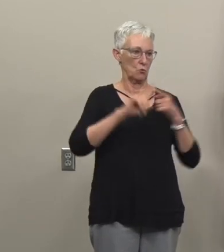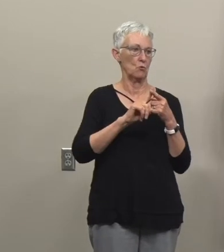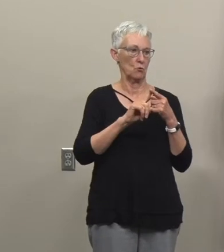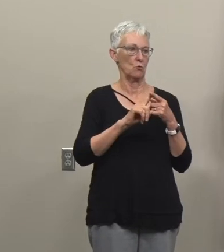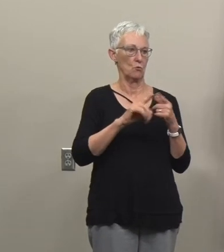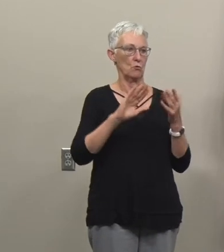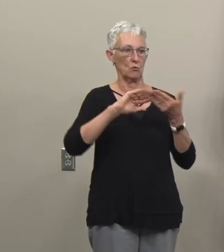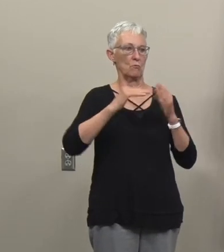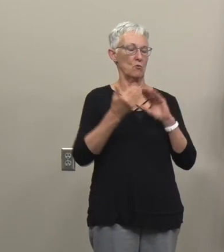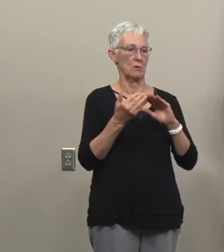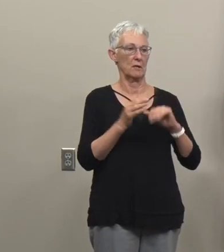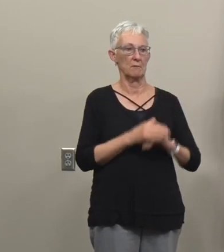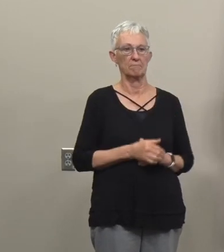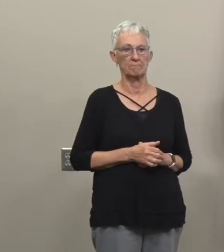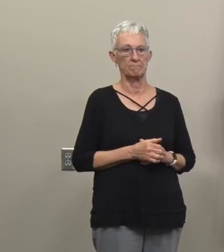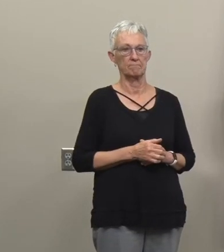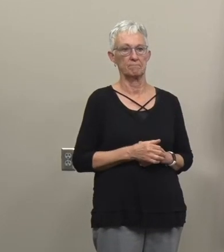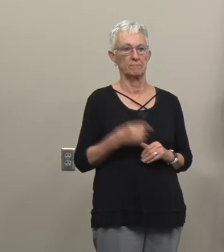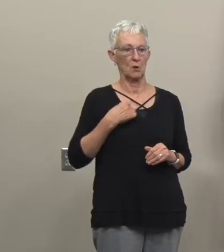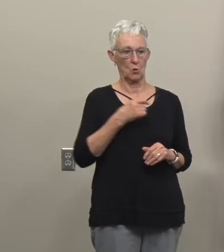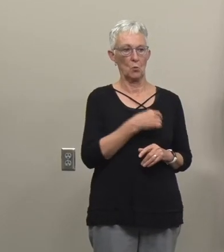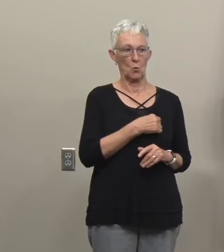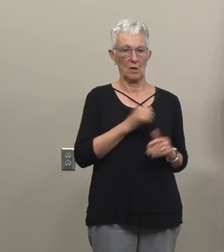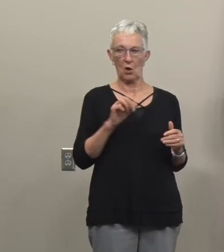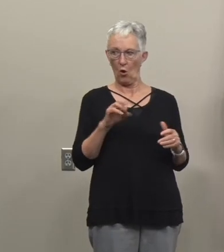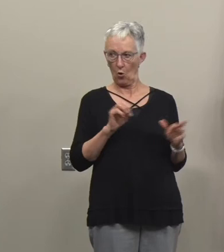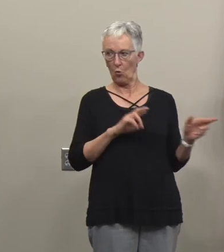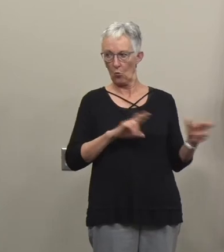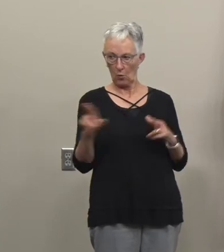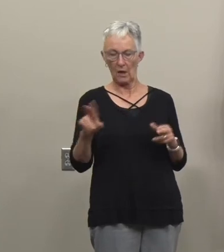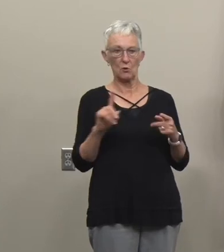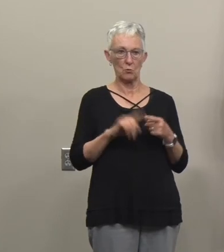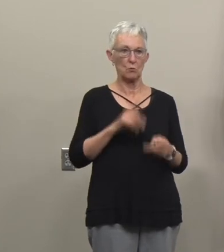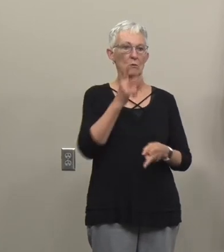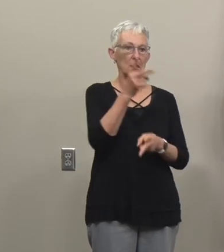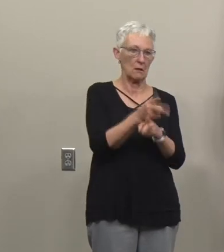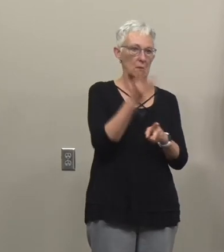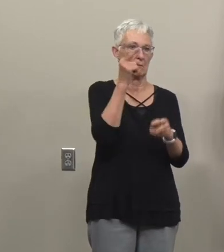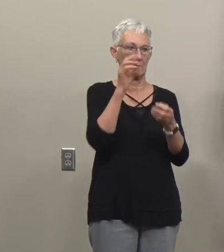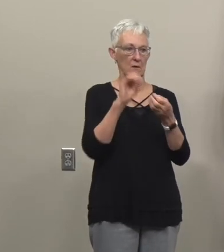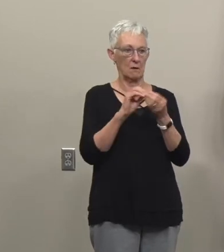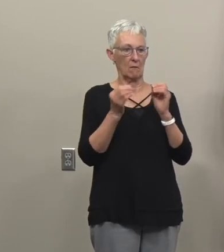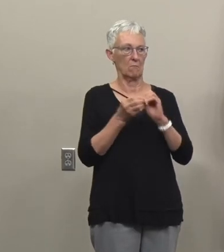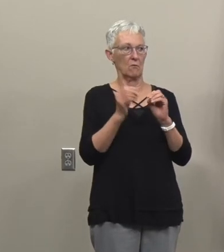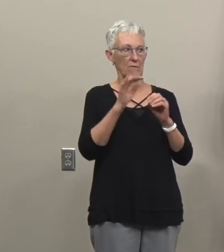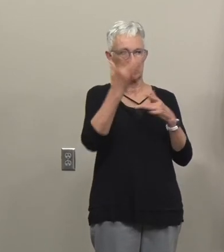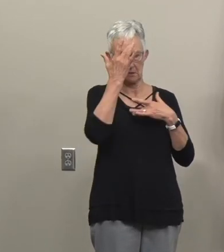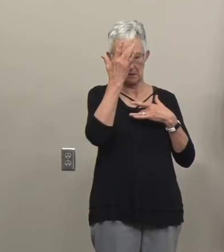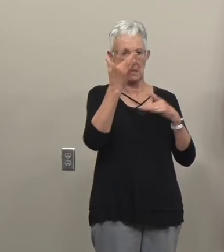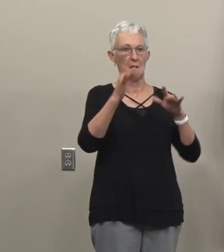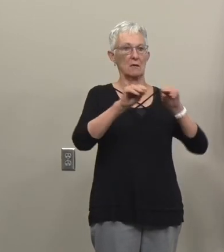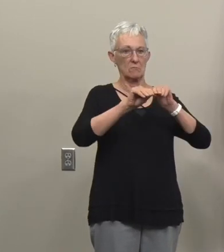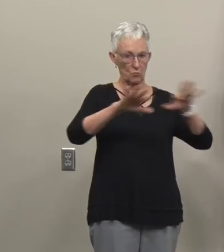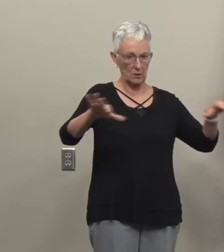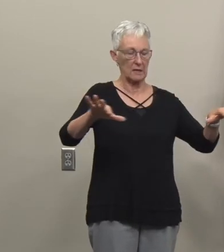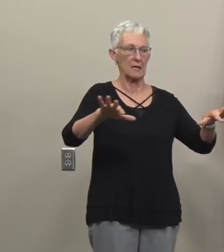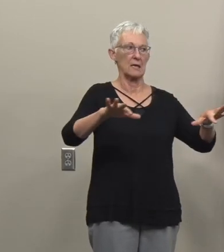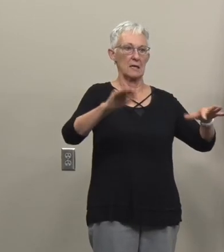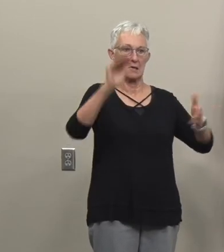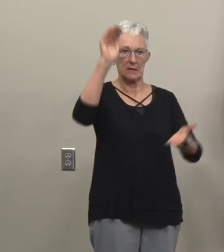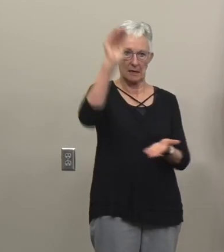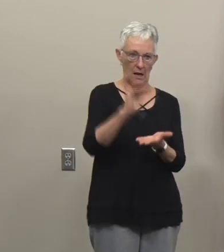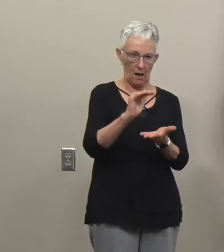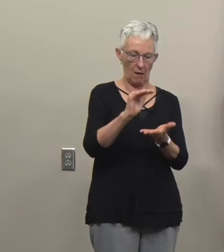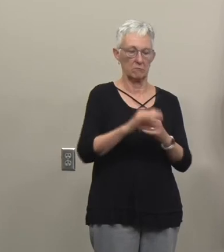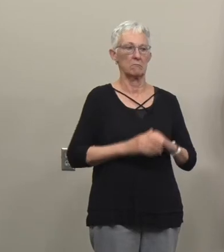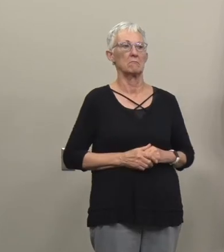the challenge of holding this line and continuing to make progress in the battle against COVID-19.